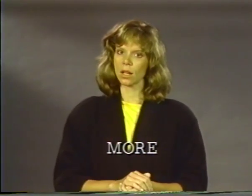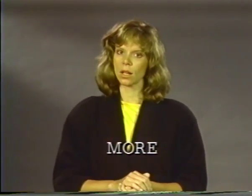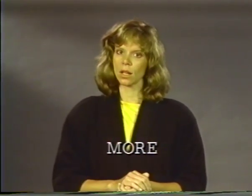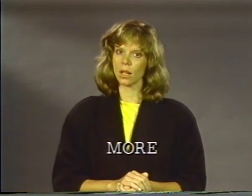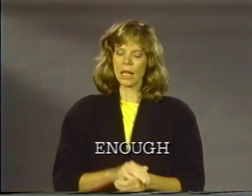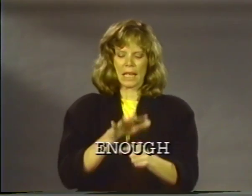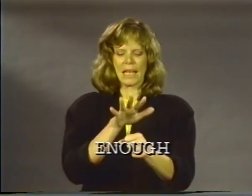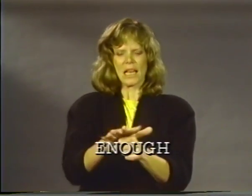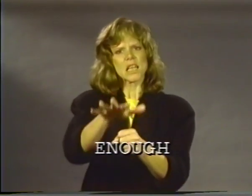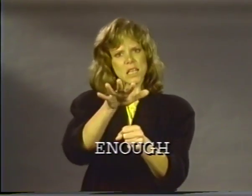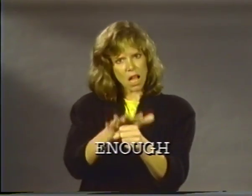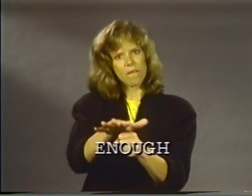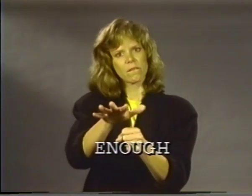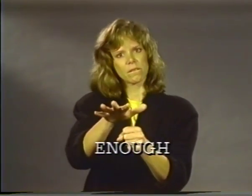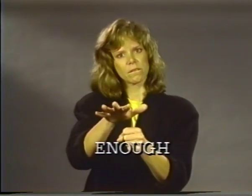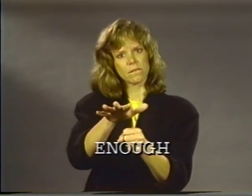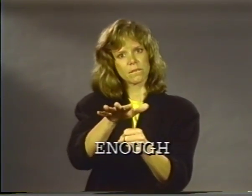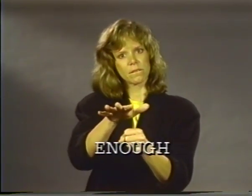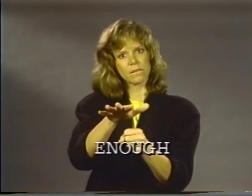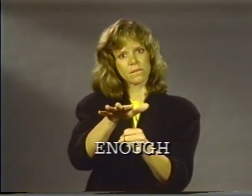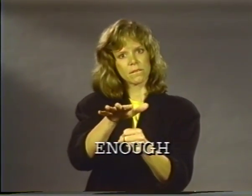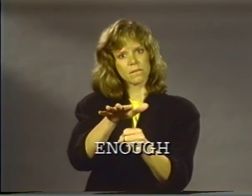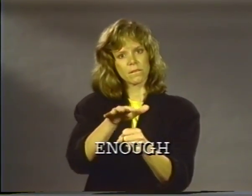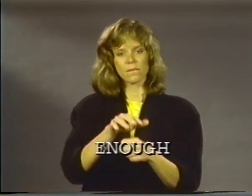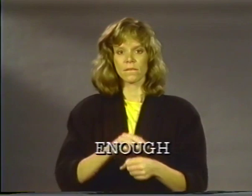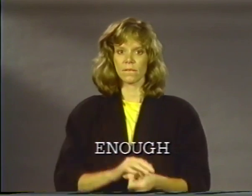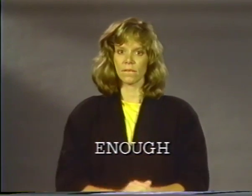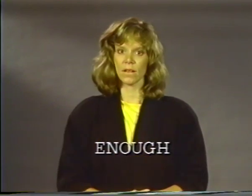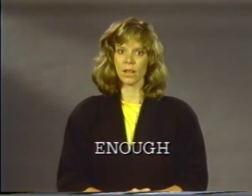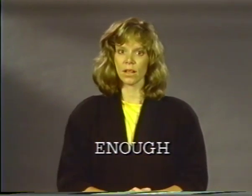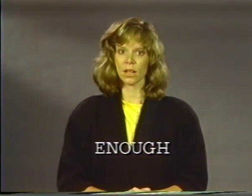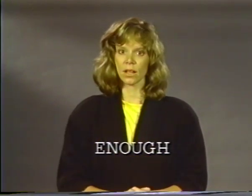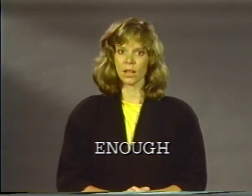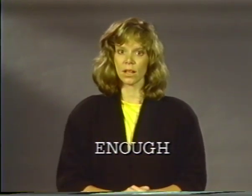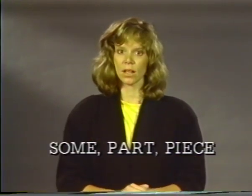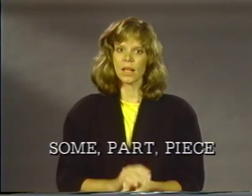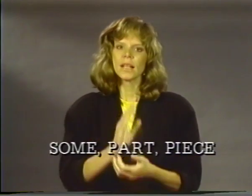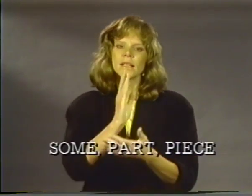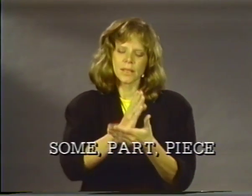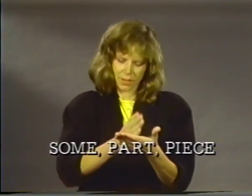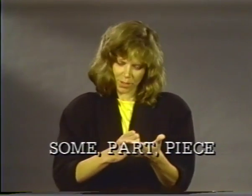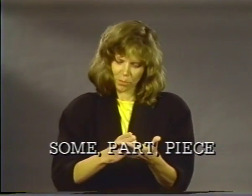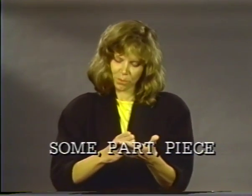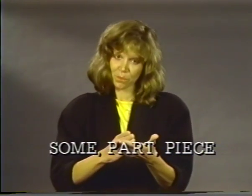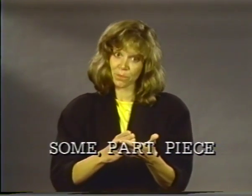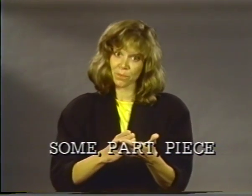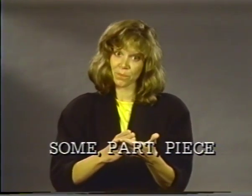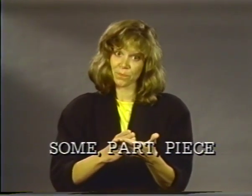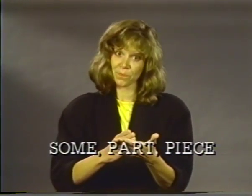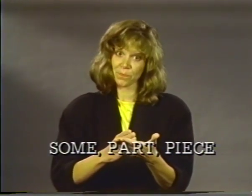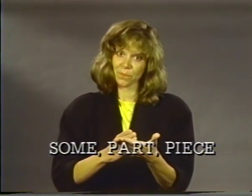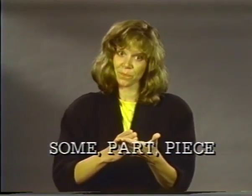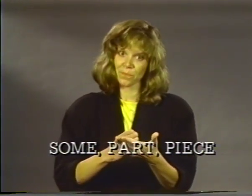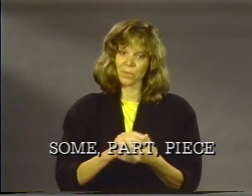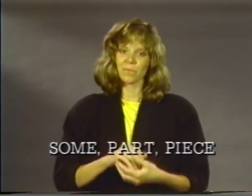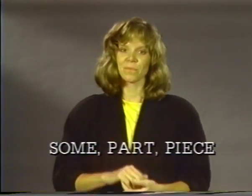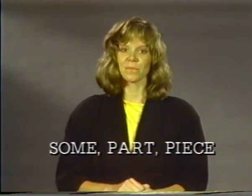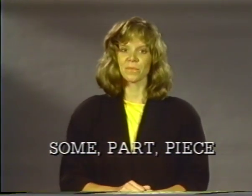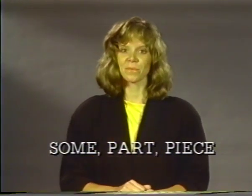soup. Enough. I only want a small piece of cake. Piece. I will eat a few